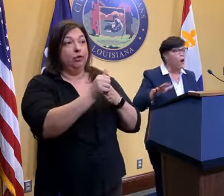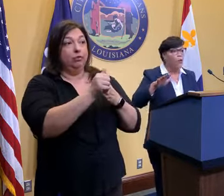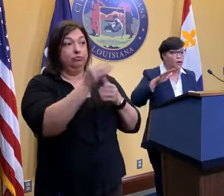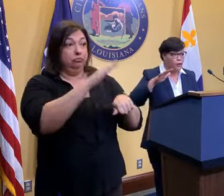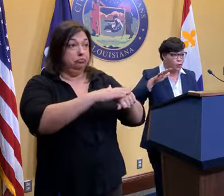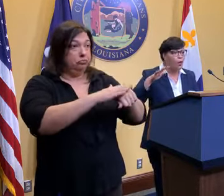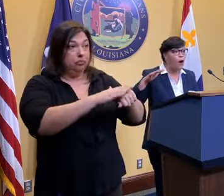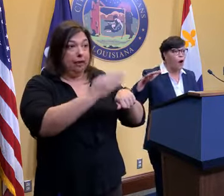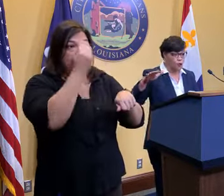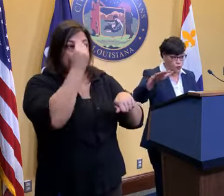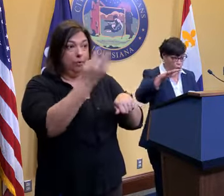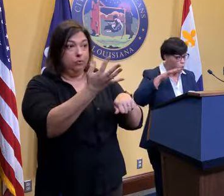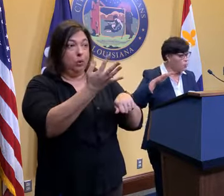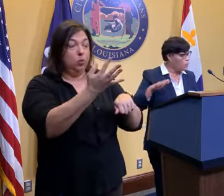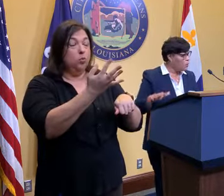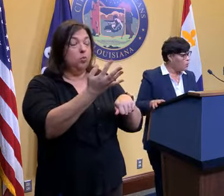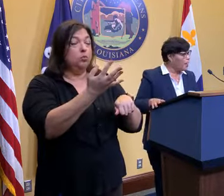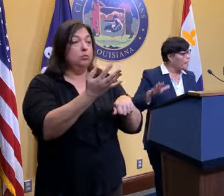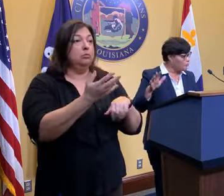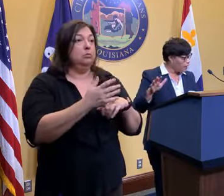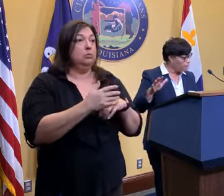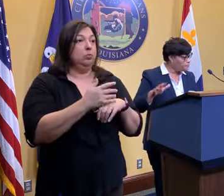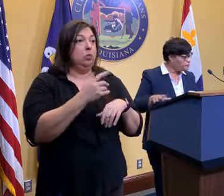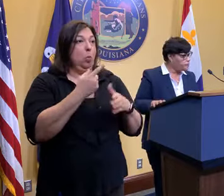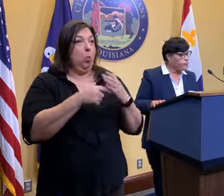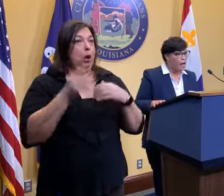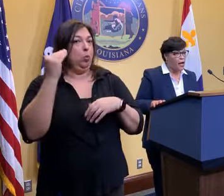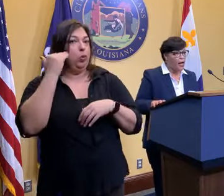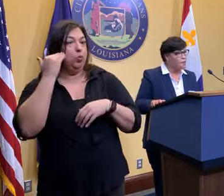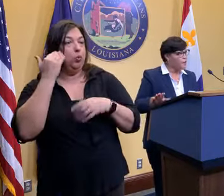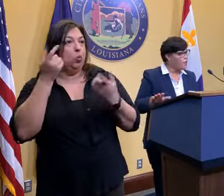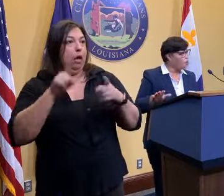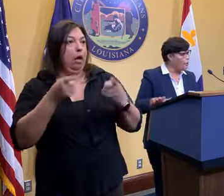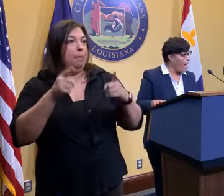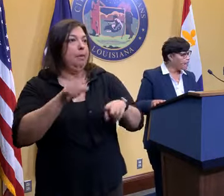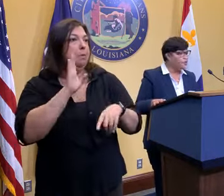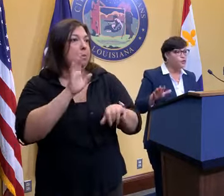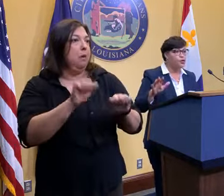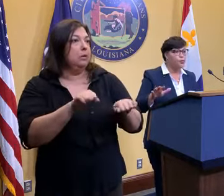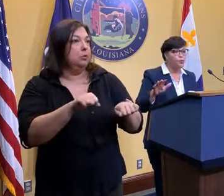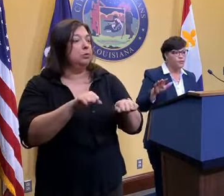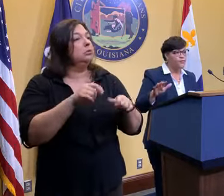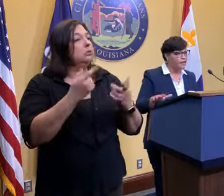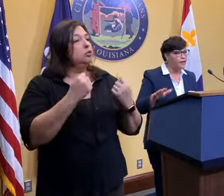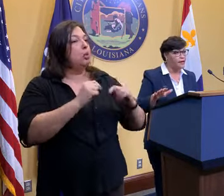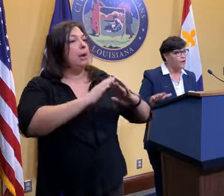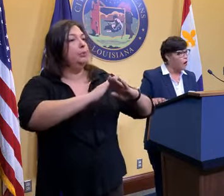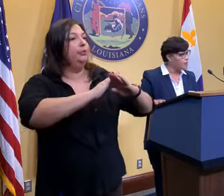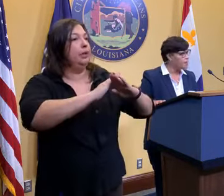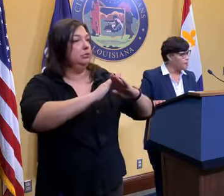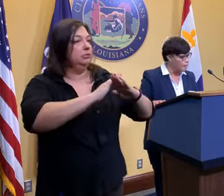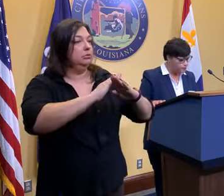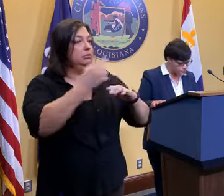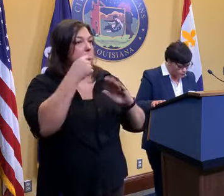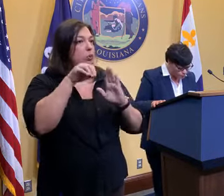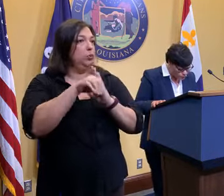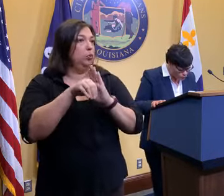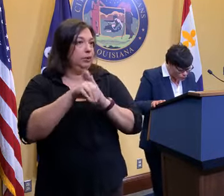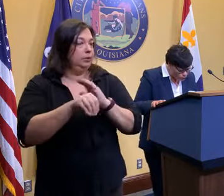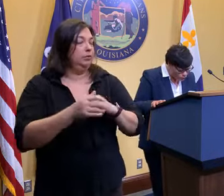notice about what we were also hearing and being proactive to prevent in our city.